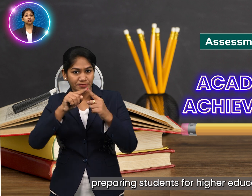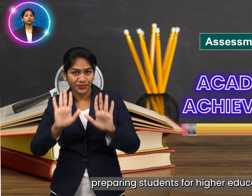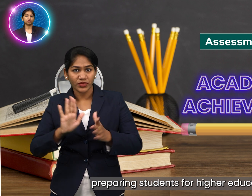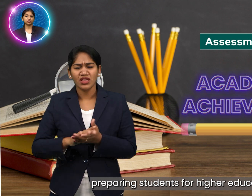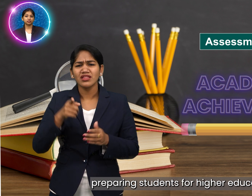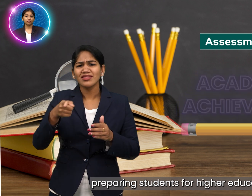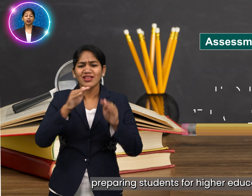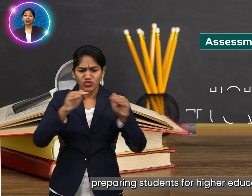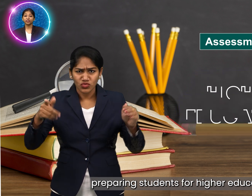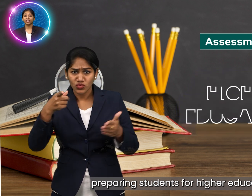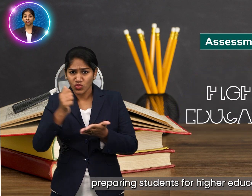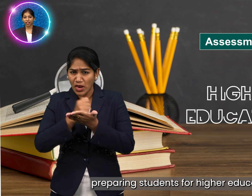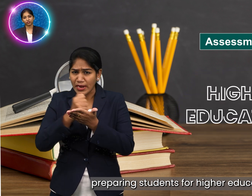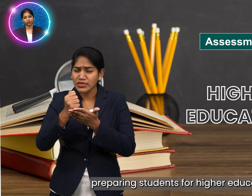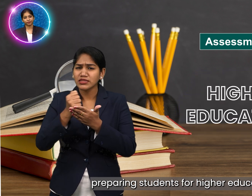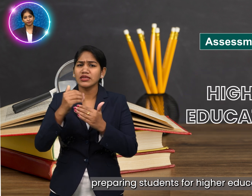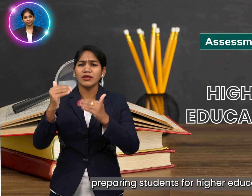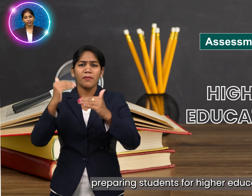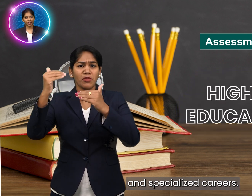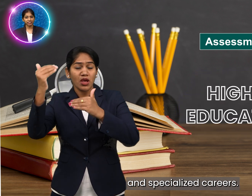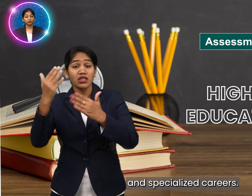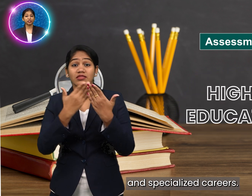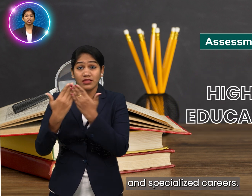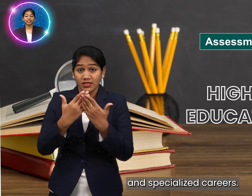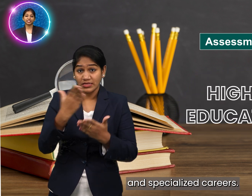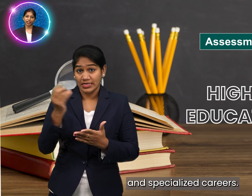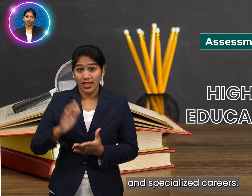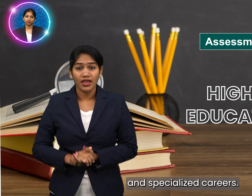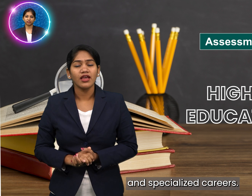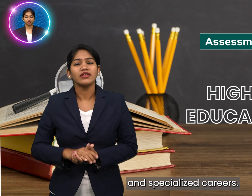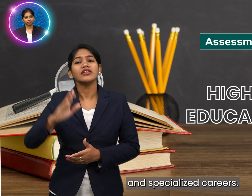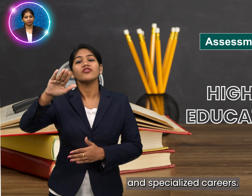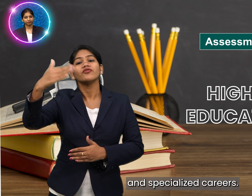preparing students for higher education and